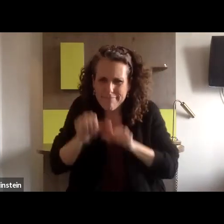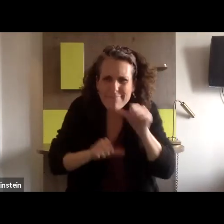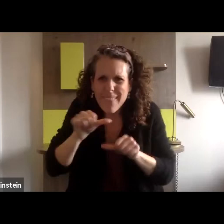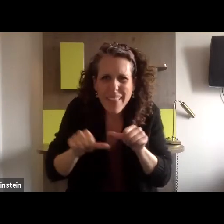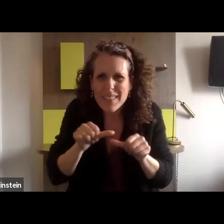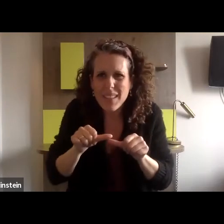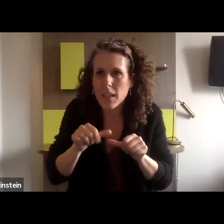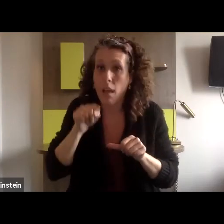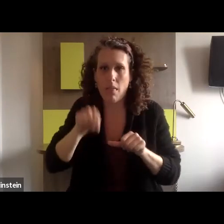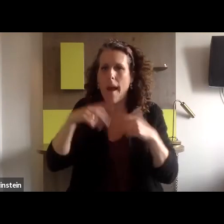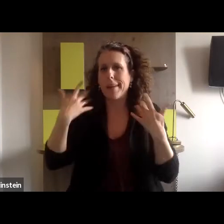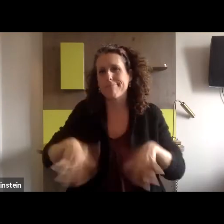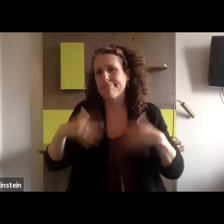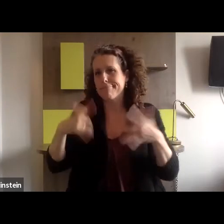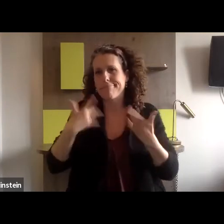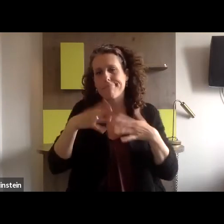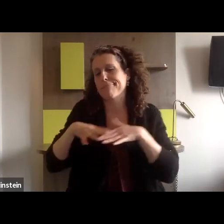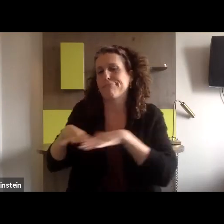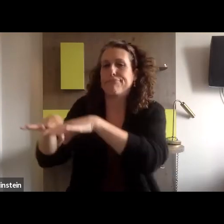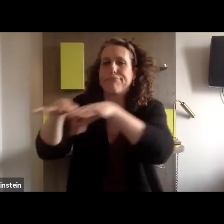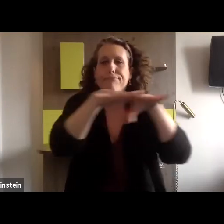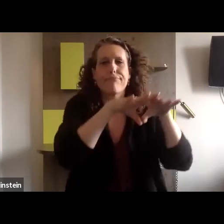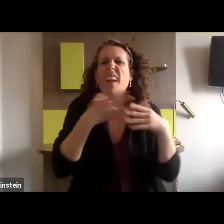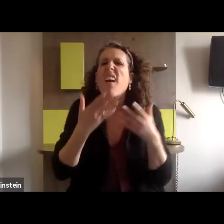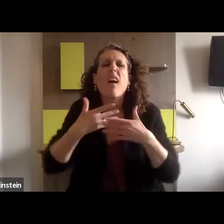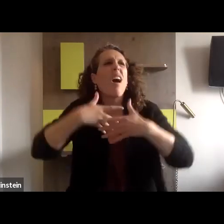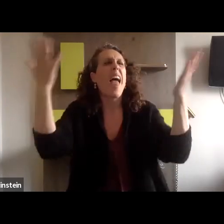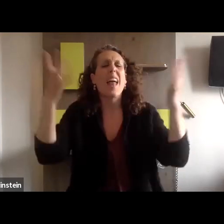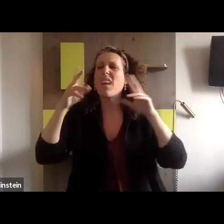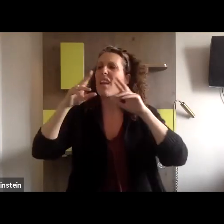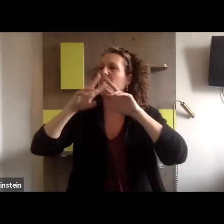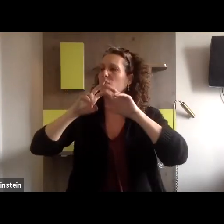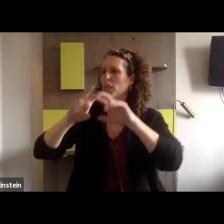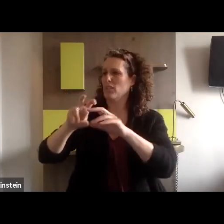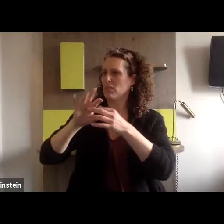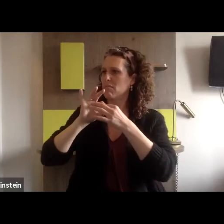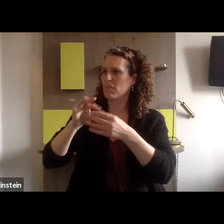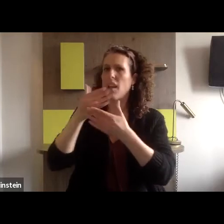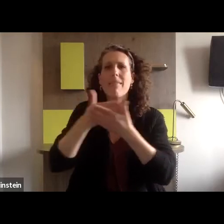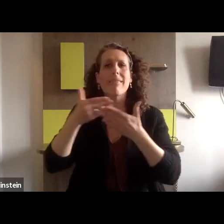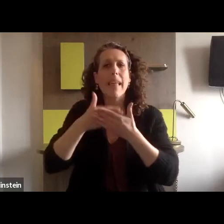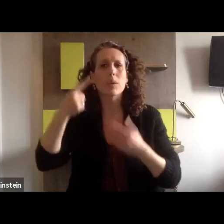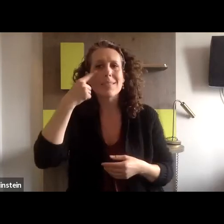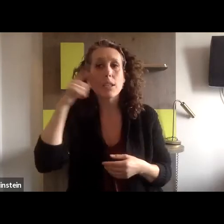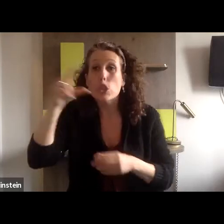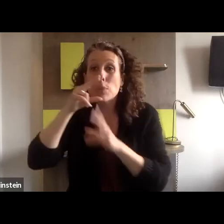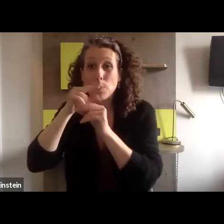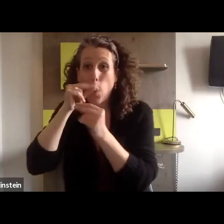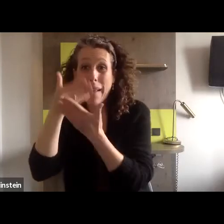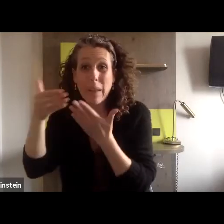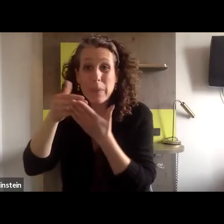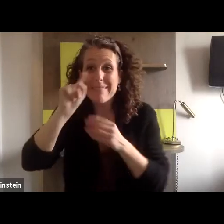in when you look into language testing research for spoken languages. And when I talk about